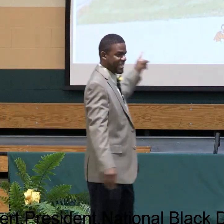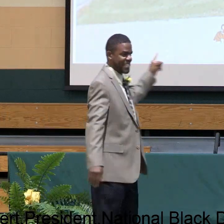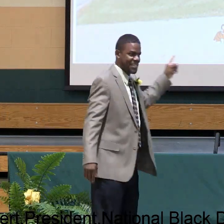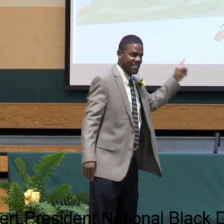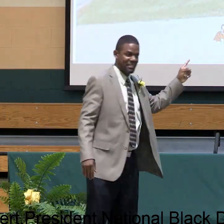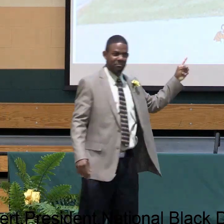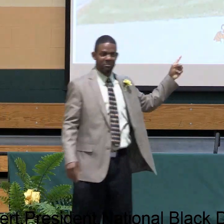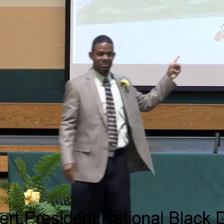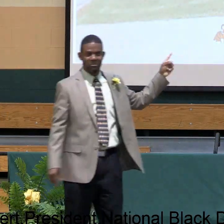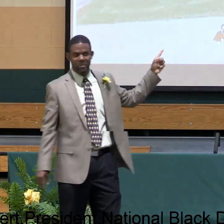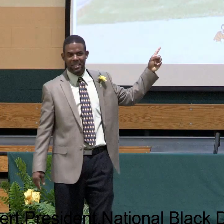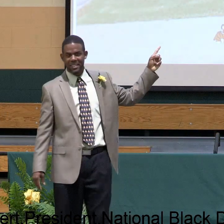All right.